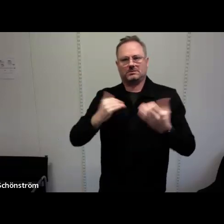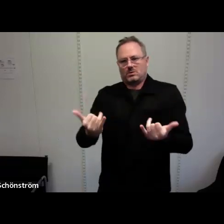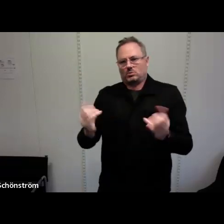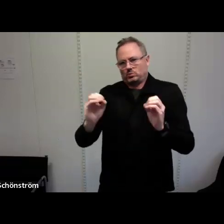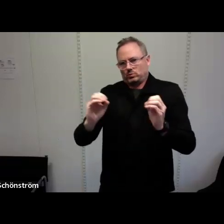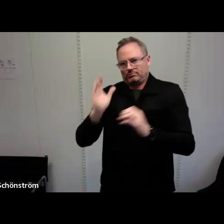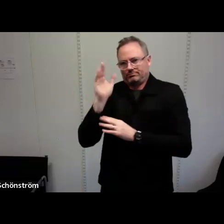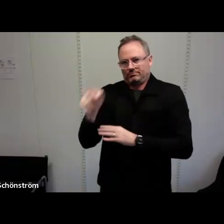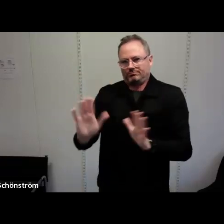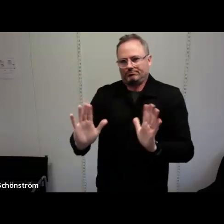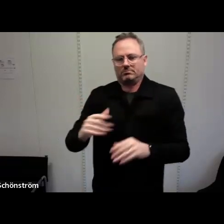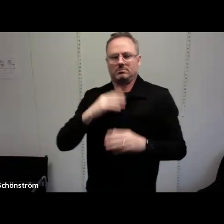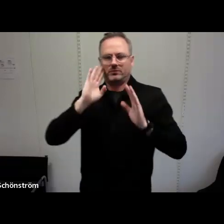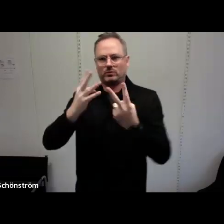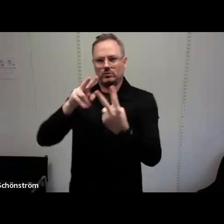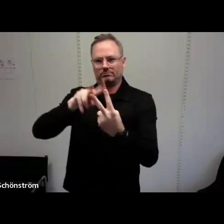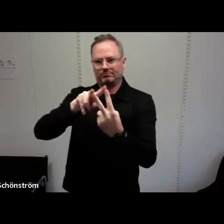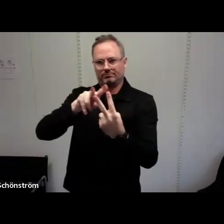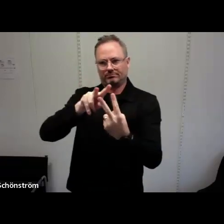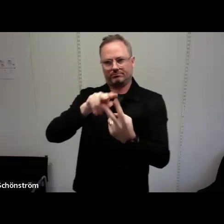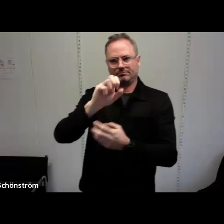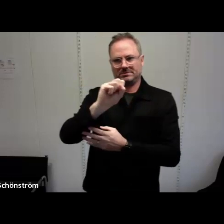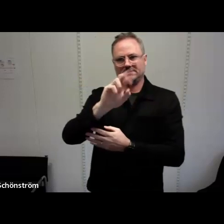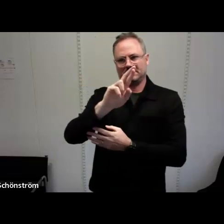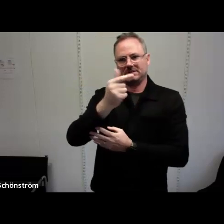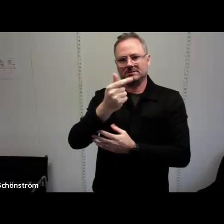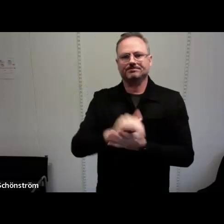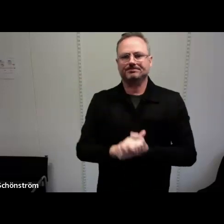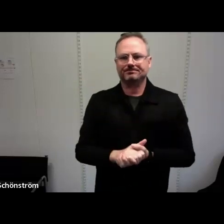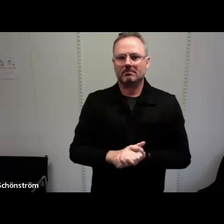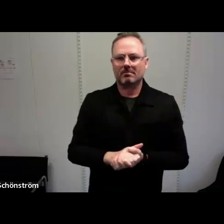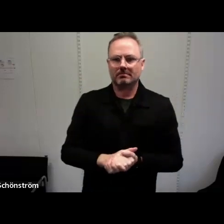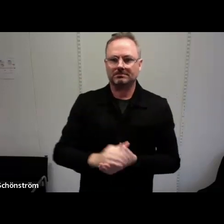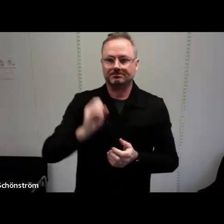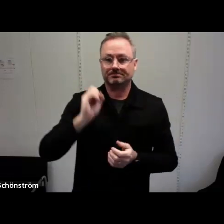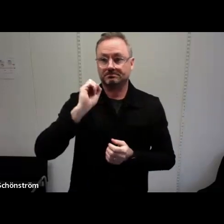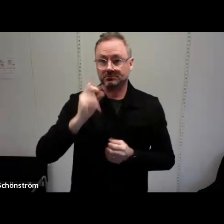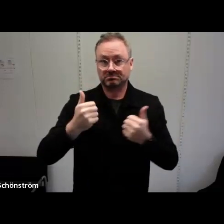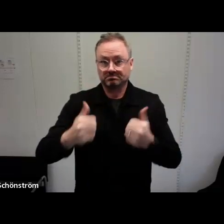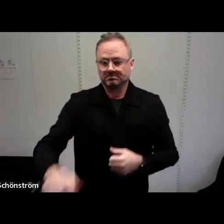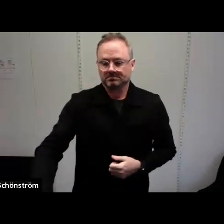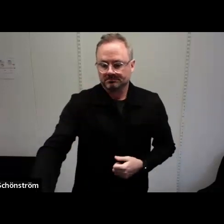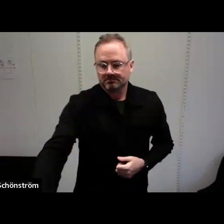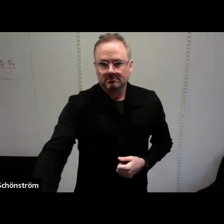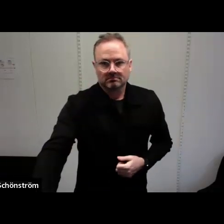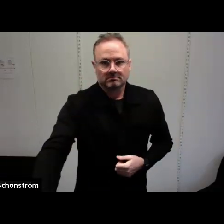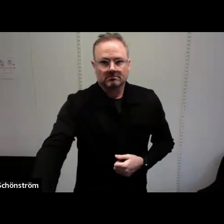sure that they identify where they were and aligned with on the SEFR. But I'm not going to be talking about that